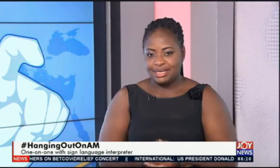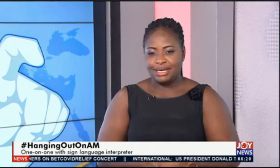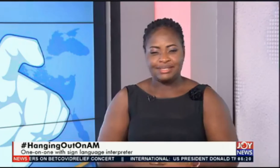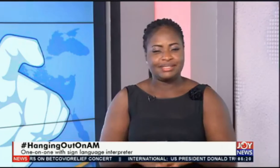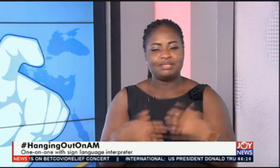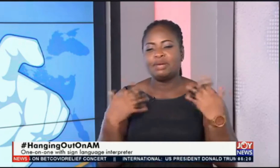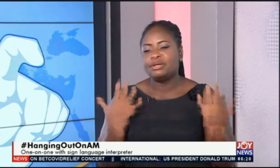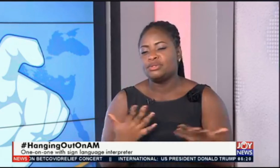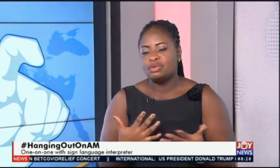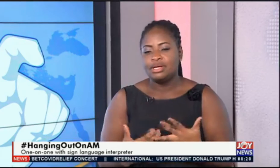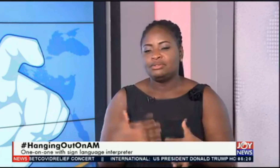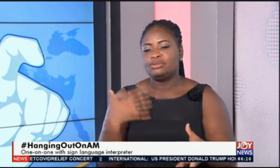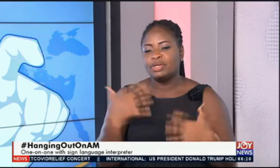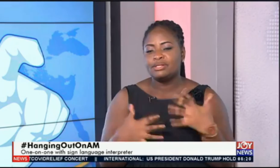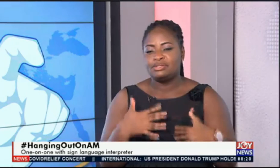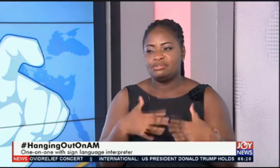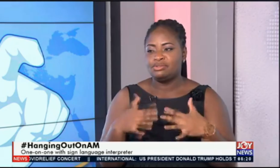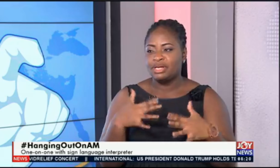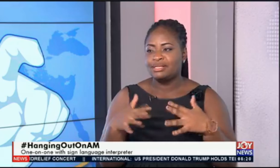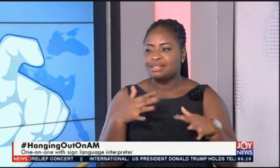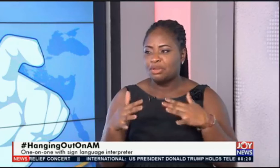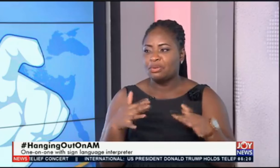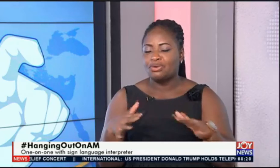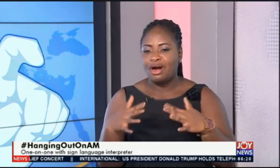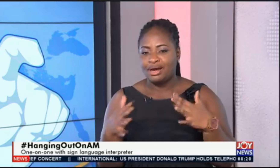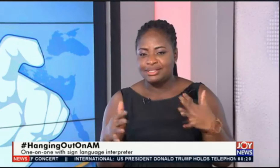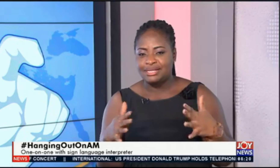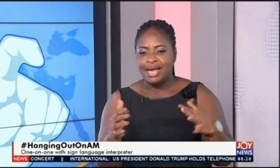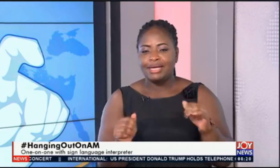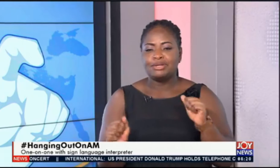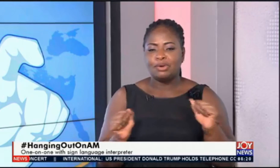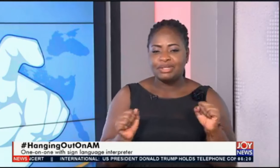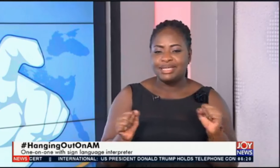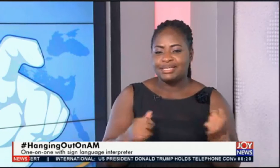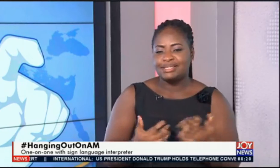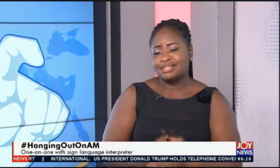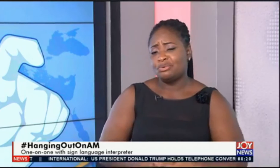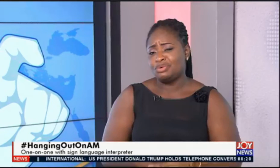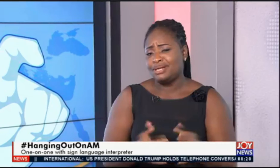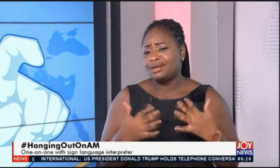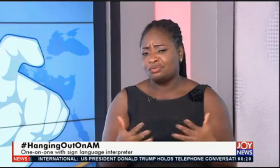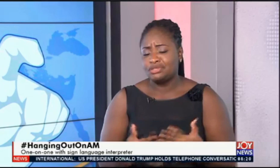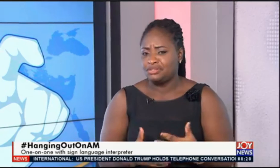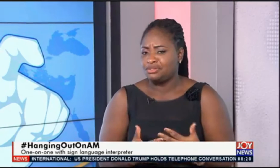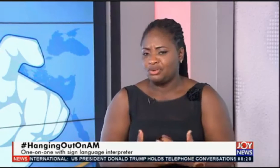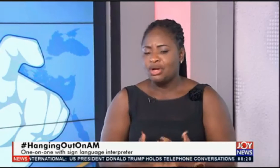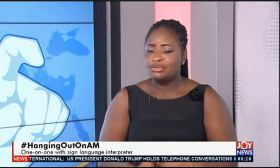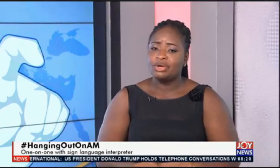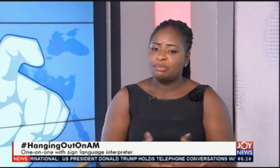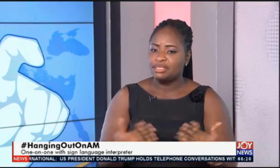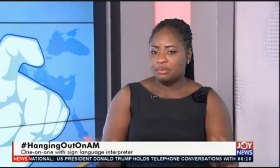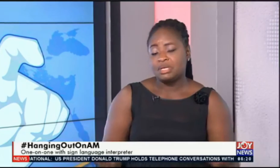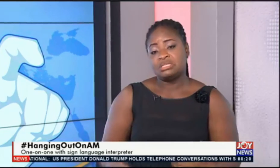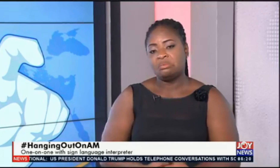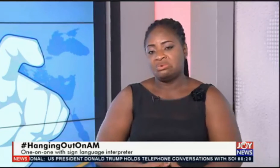you are saying. I just admire you doing something with your hands and then your body gestures. I really love watching you, so